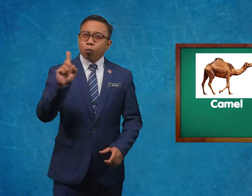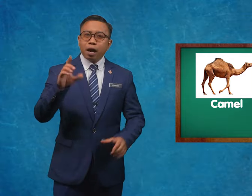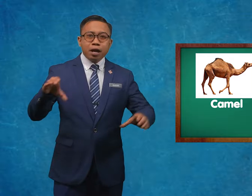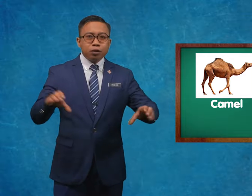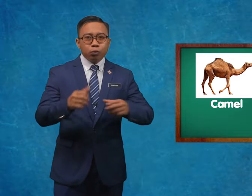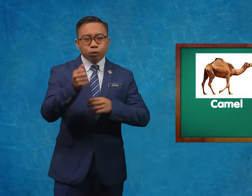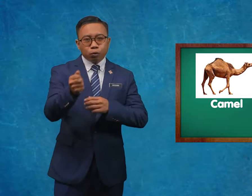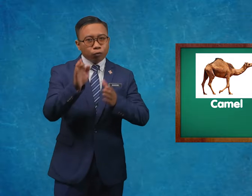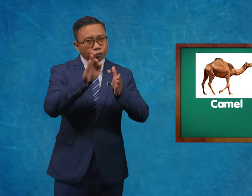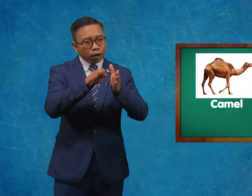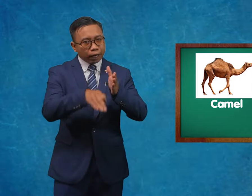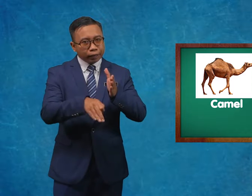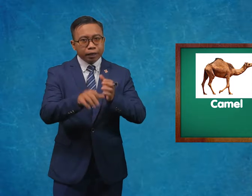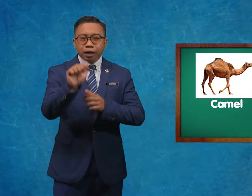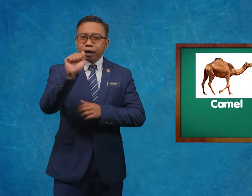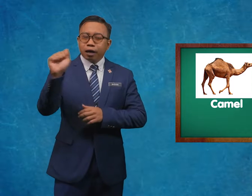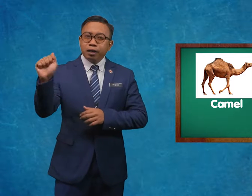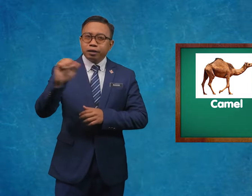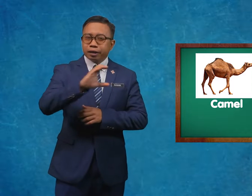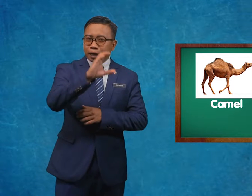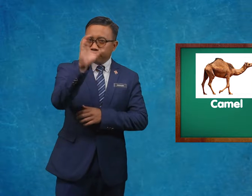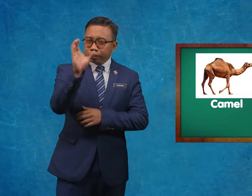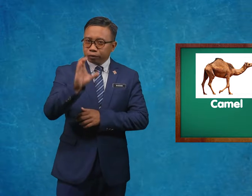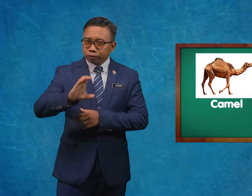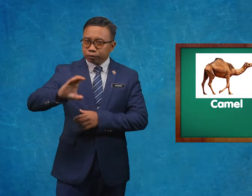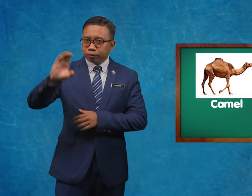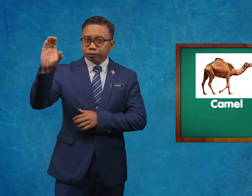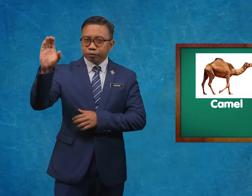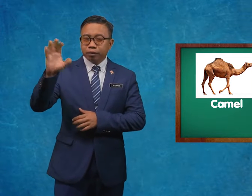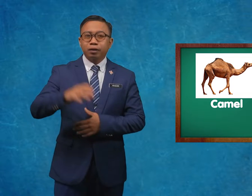Where do you find a camel?